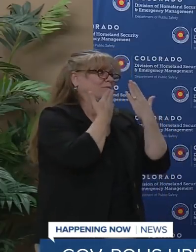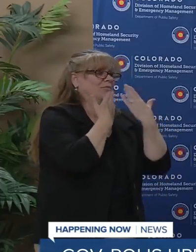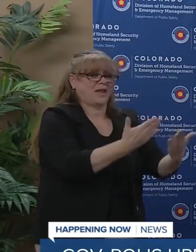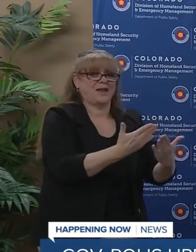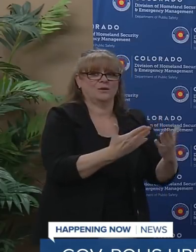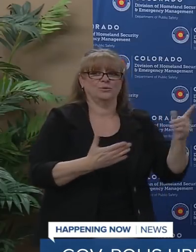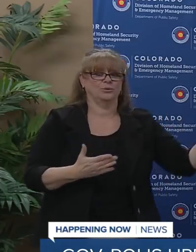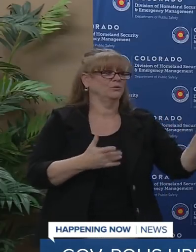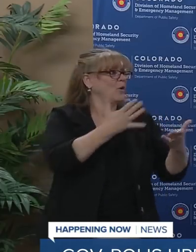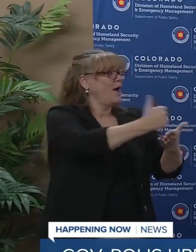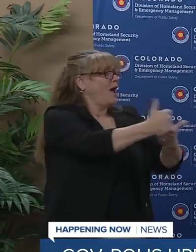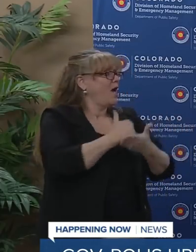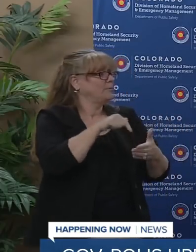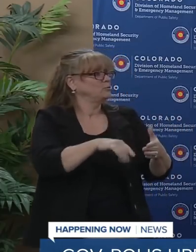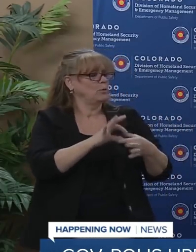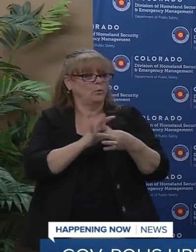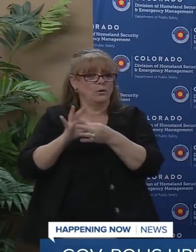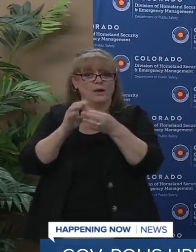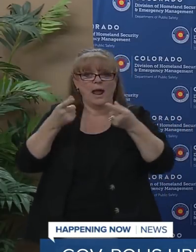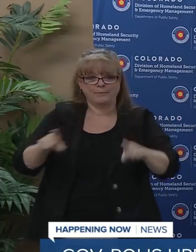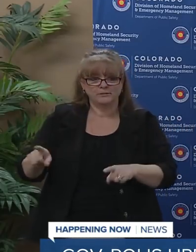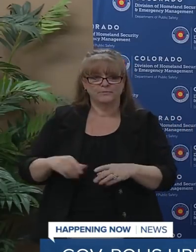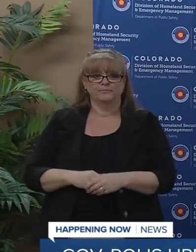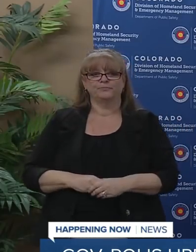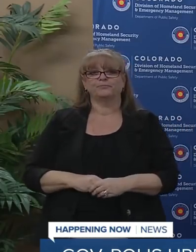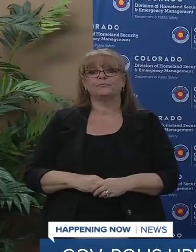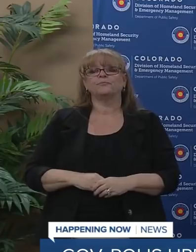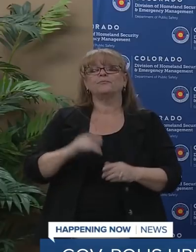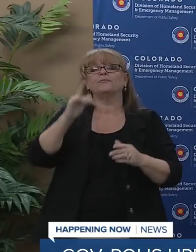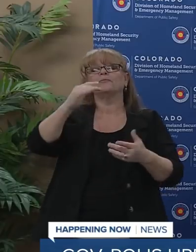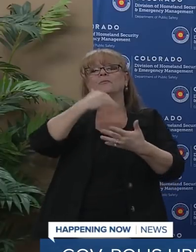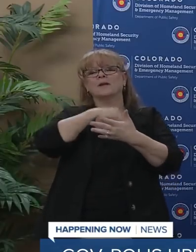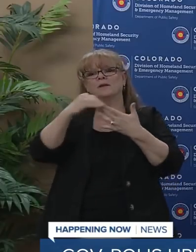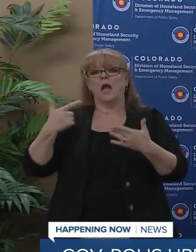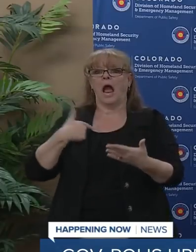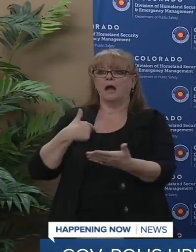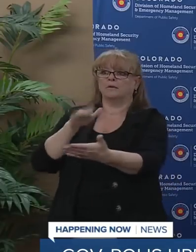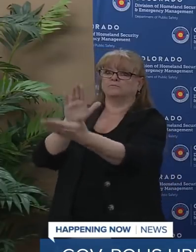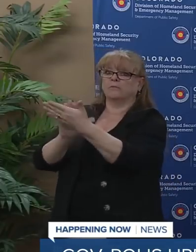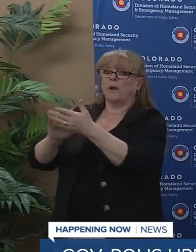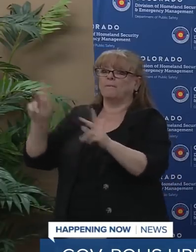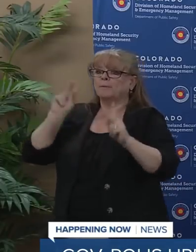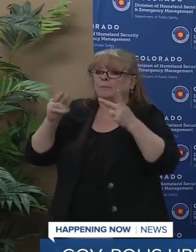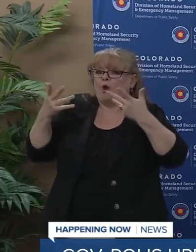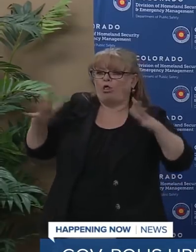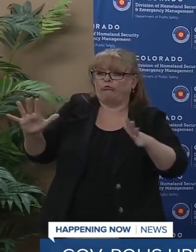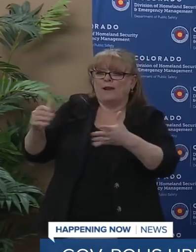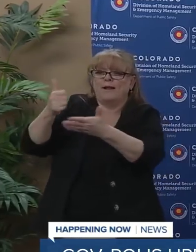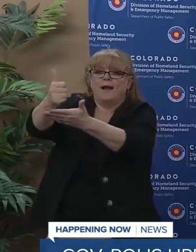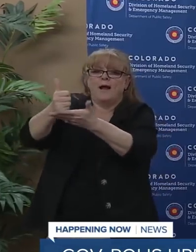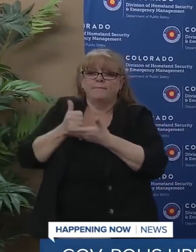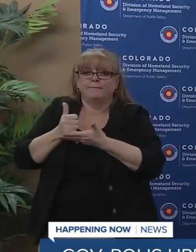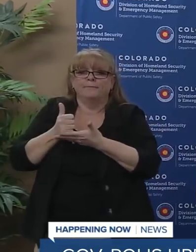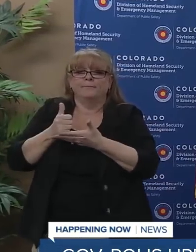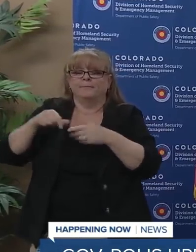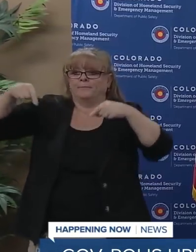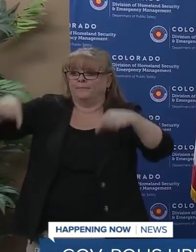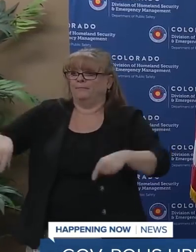in Colorado. I want to take a moment to applaud the many Coloradans who are already taking our state response to the pandemic very